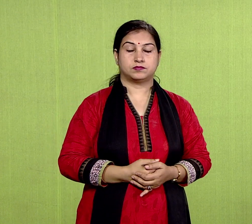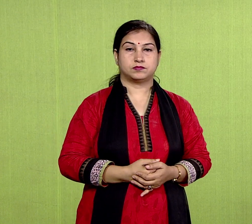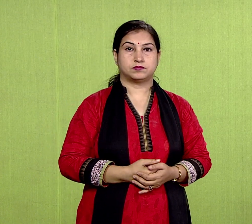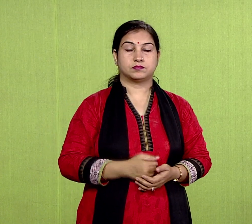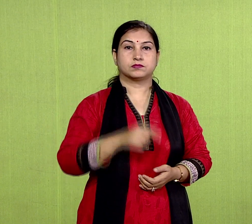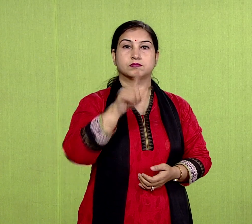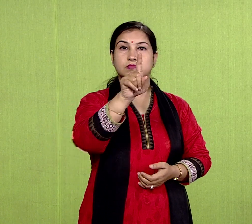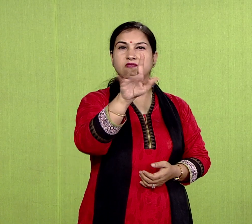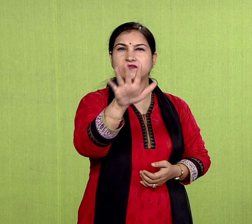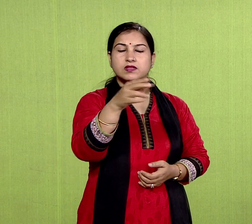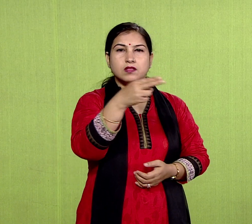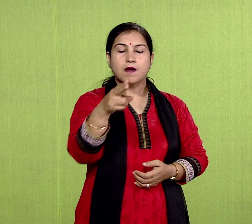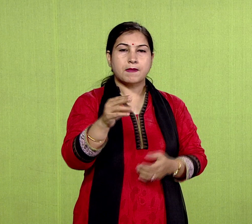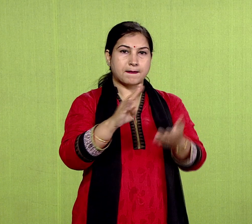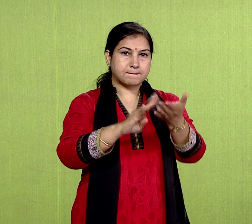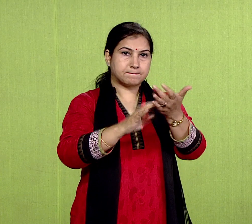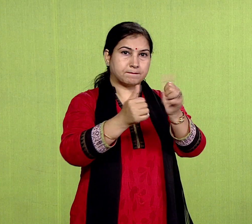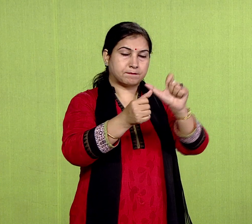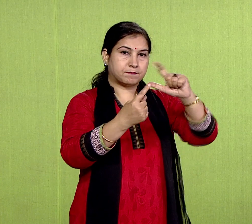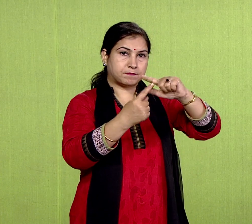15th is Matsya.